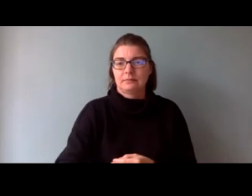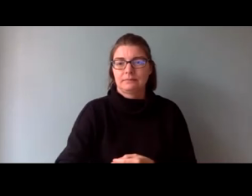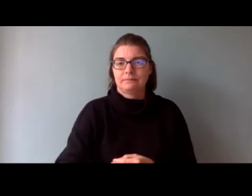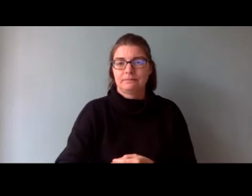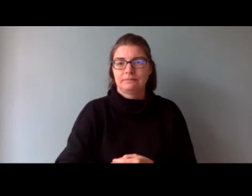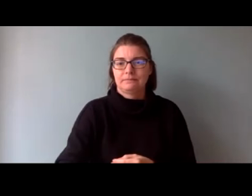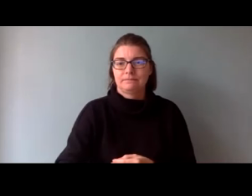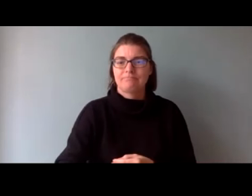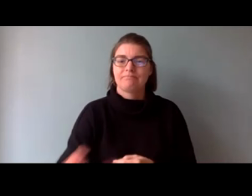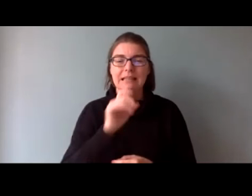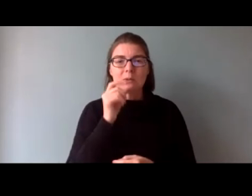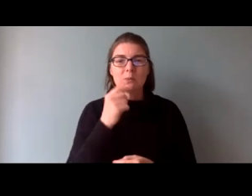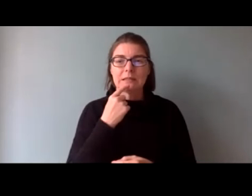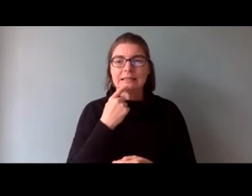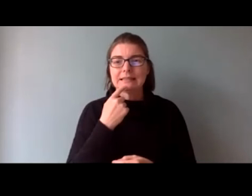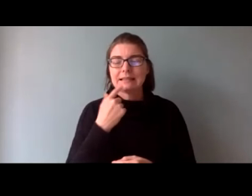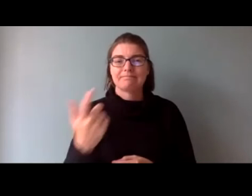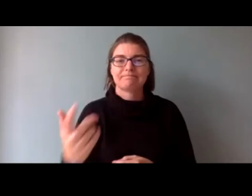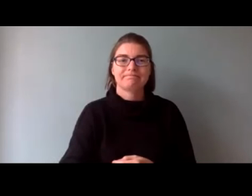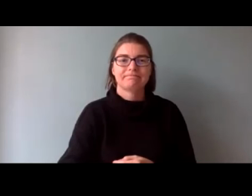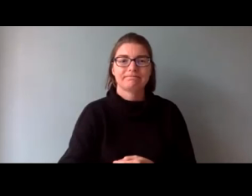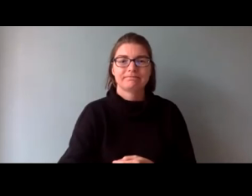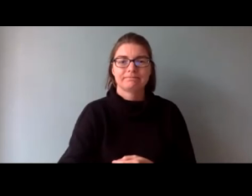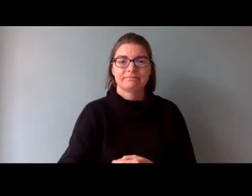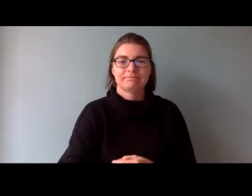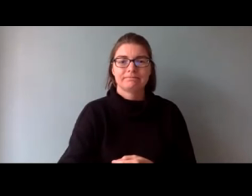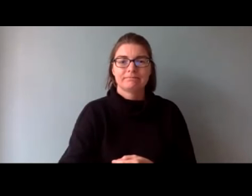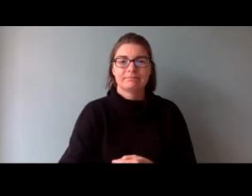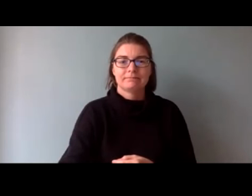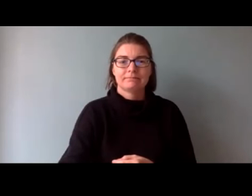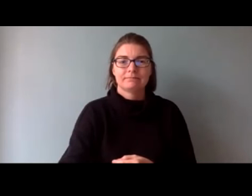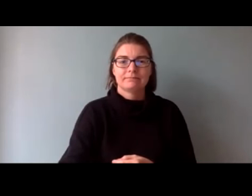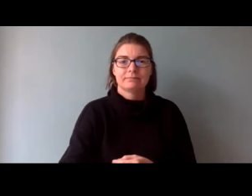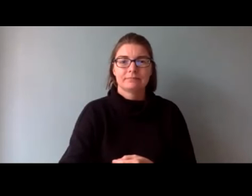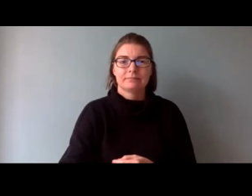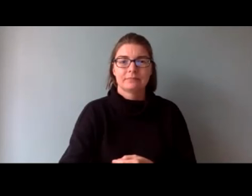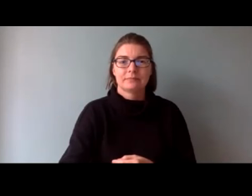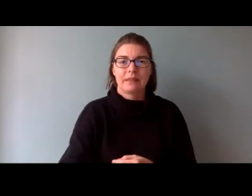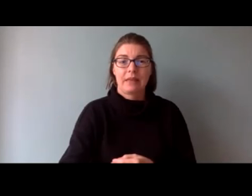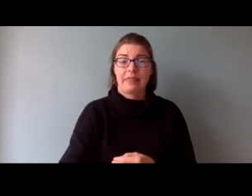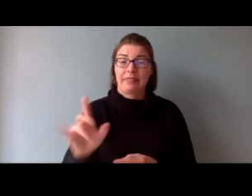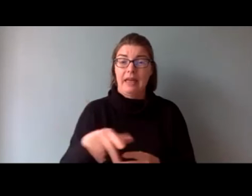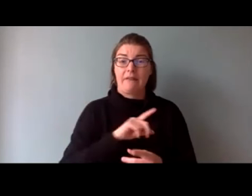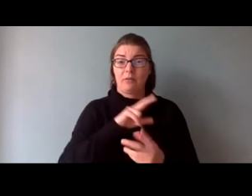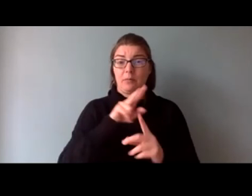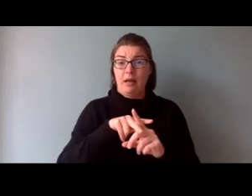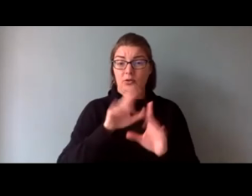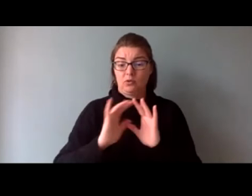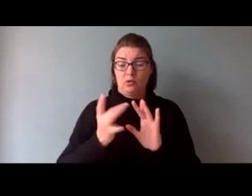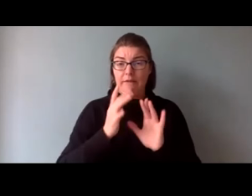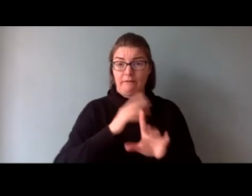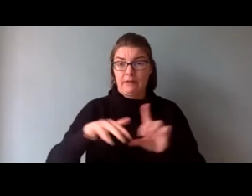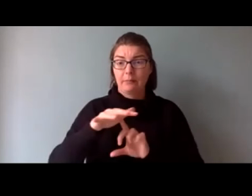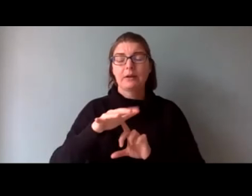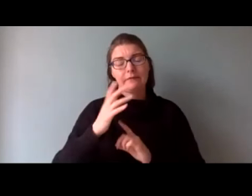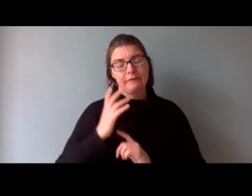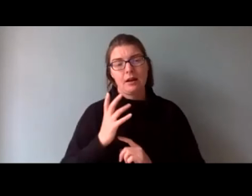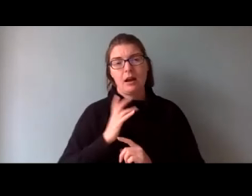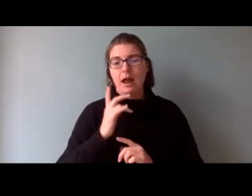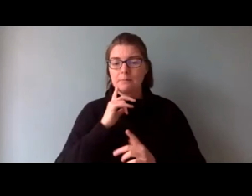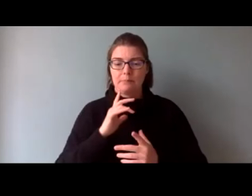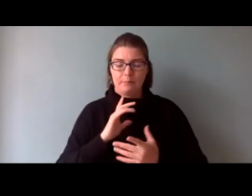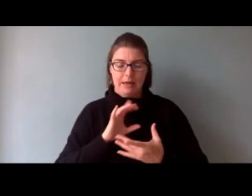say that aspect people have been able to translate to the remote environment, but it's those extra sort of electricity, the camaraderie of